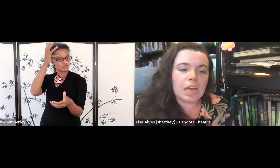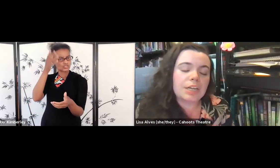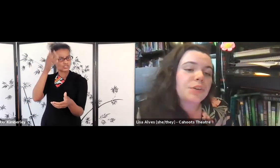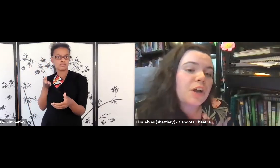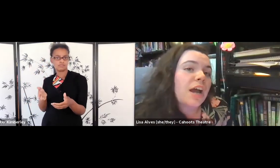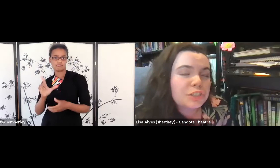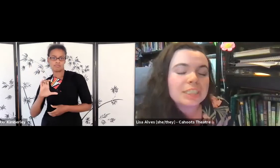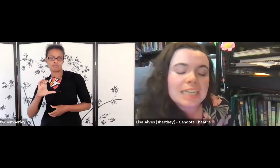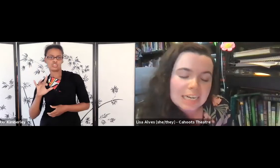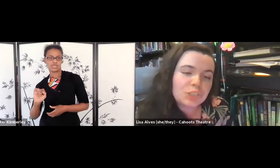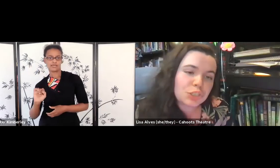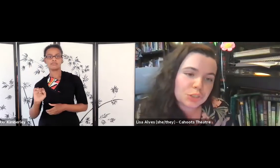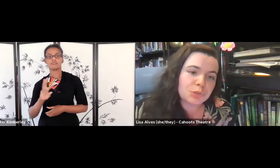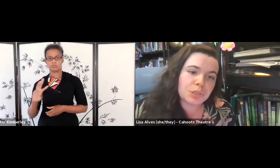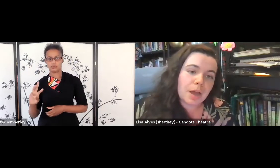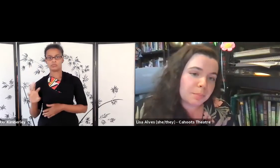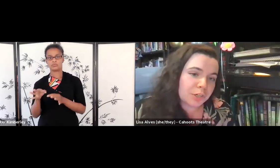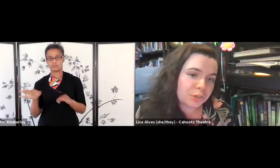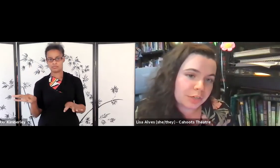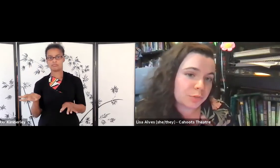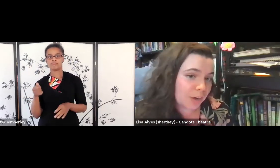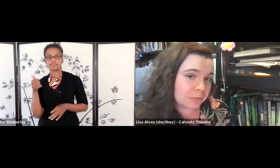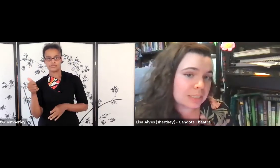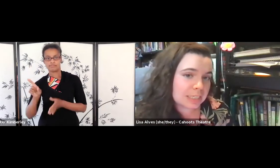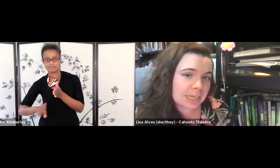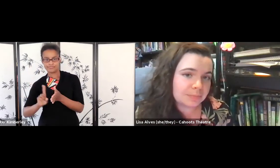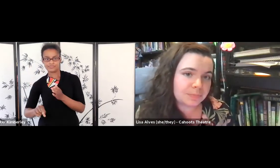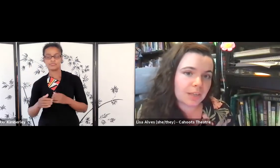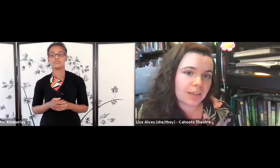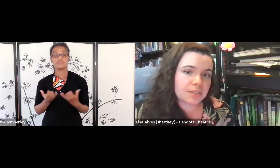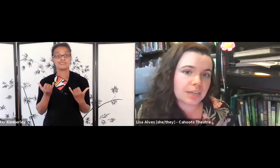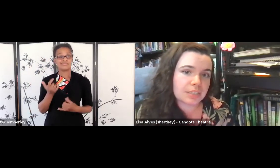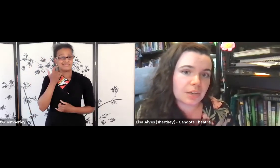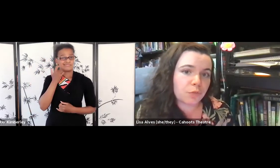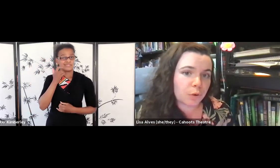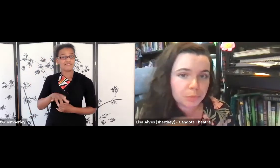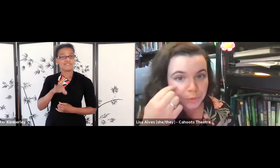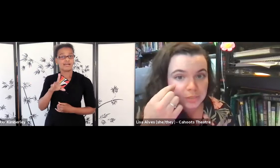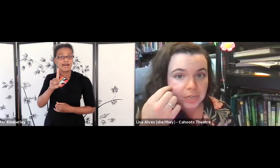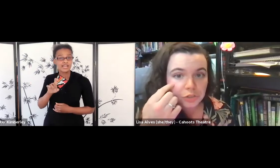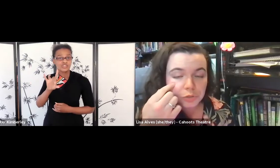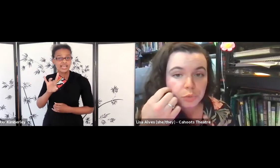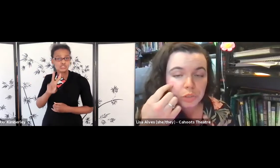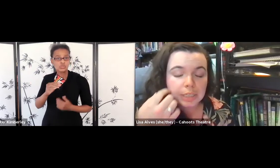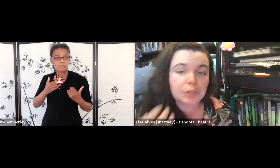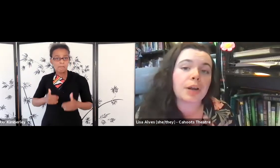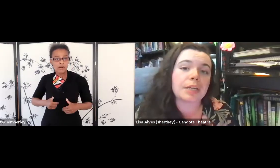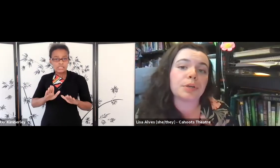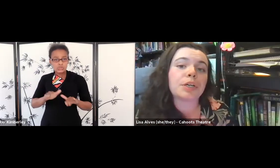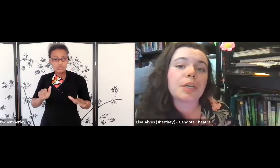Another 182 unmarked graves were found today at the site of a former residential school in Cranbrook,